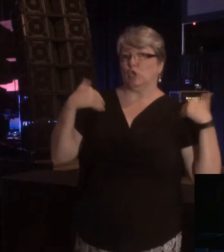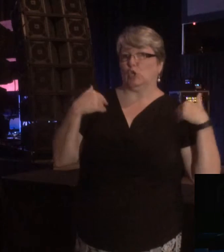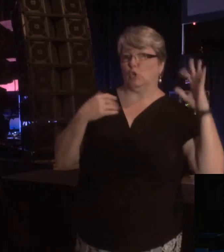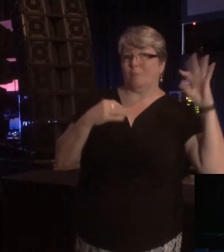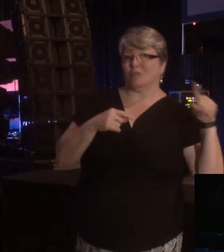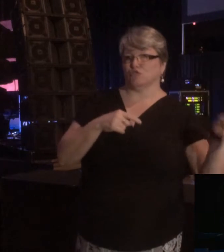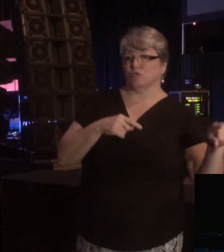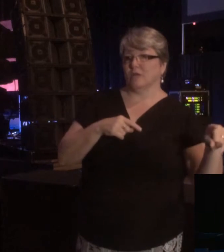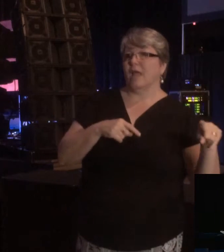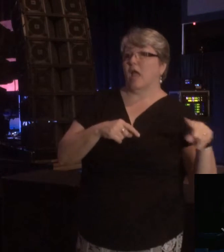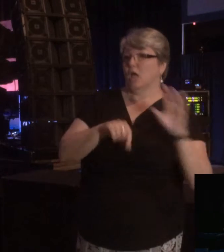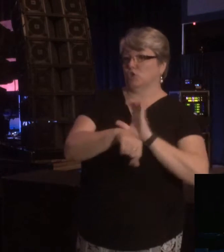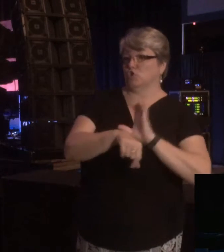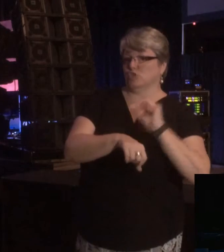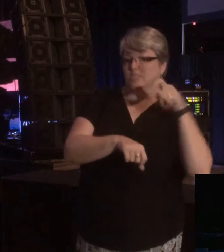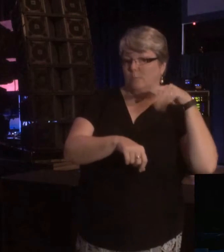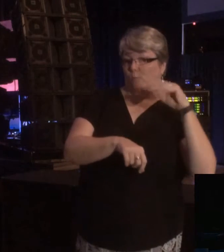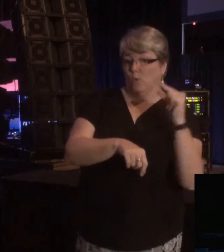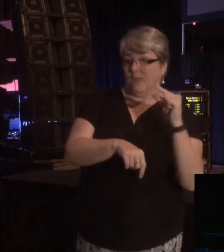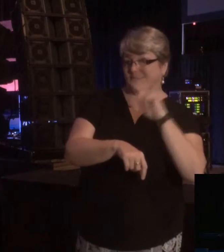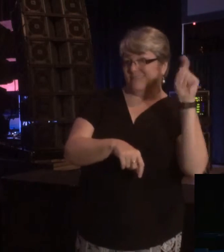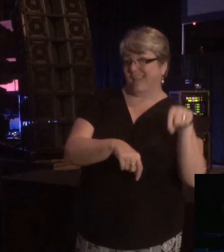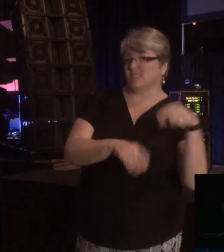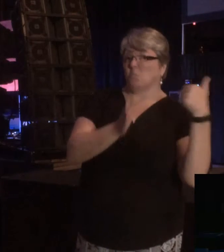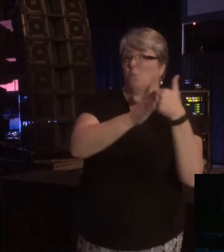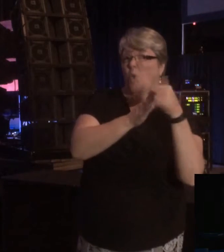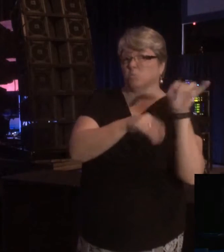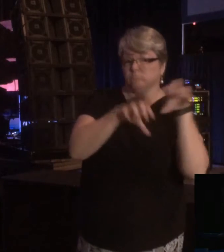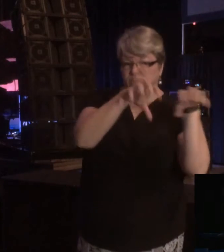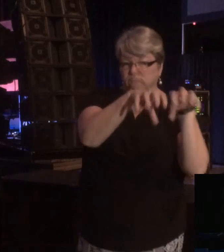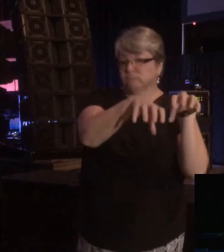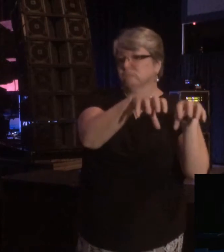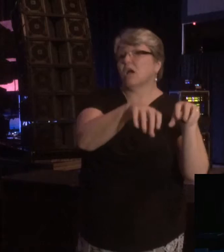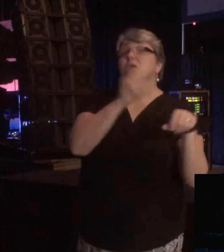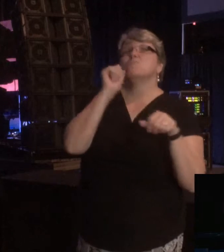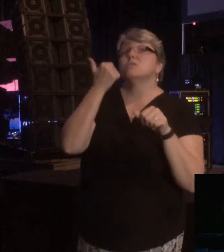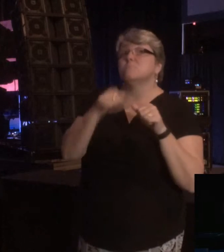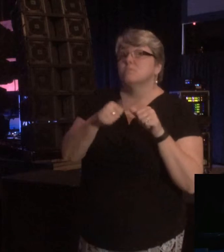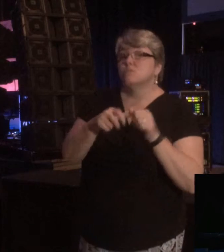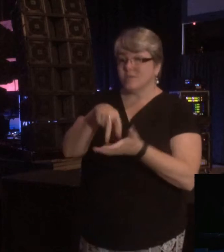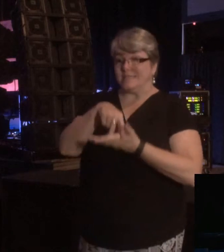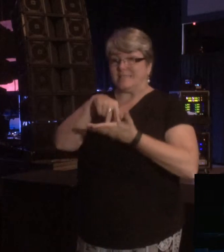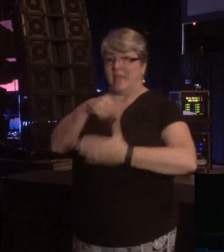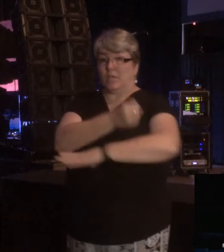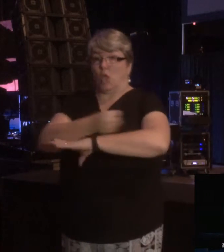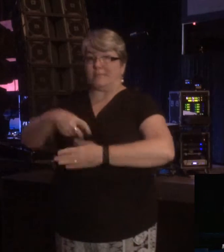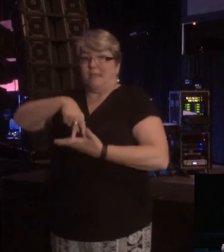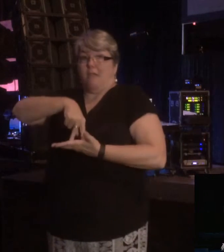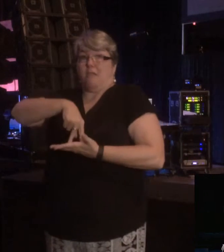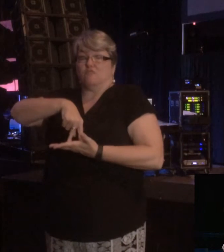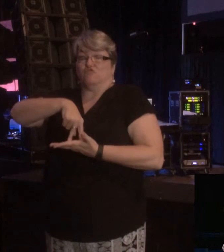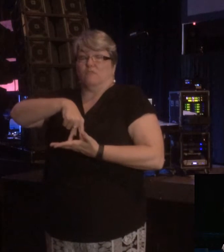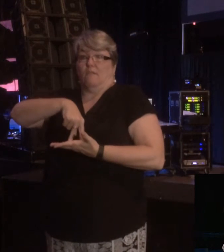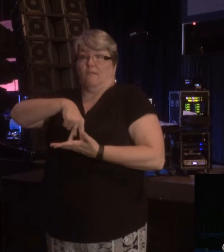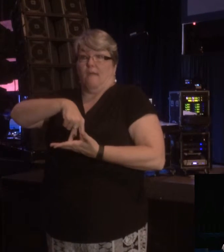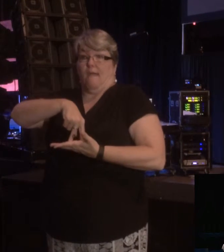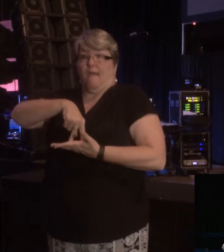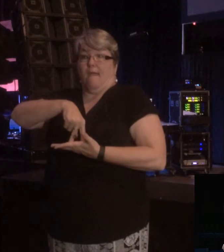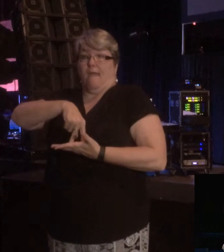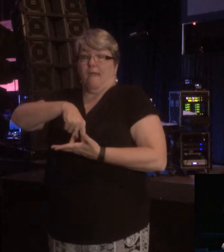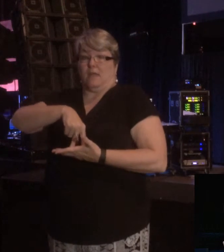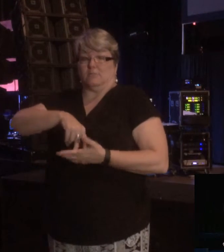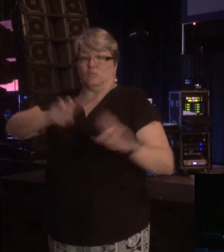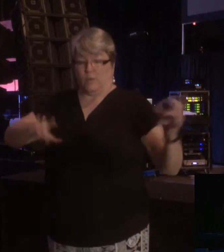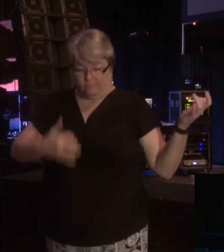sometimes he does these things. So we were both in Tulsa at the same time, and our bands kind of all knew each other and kind